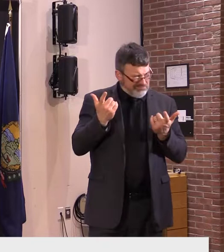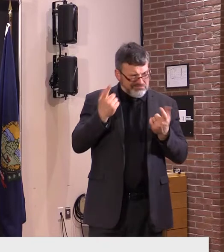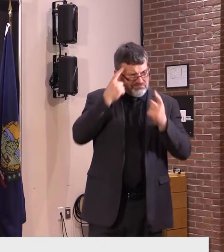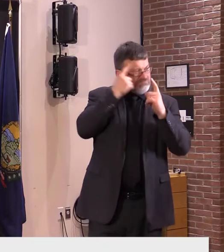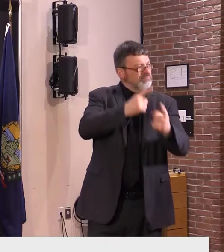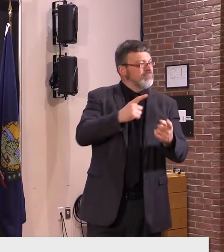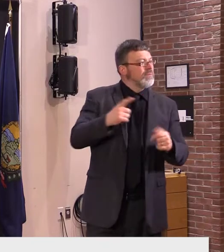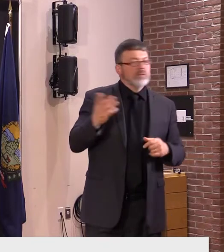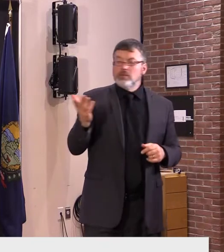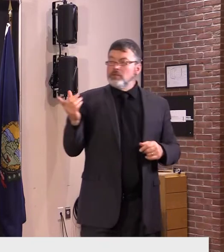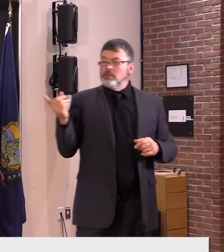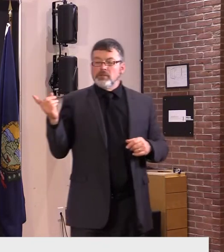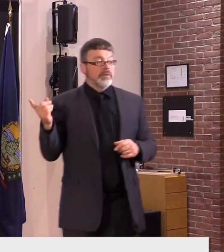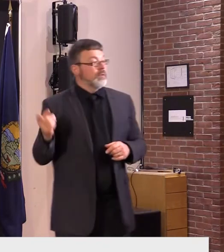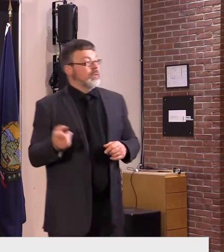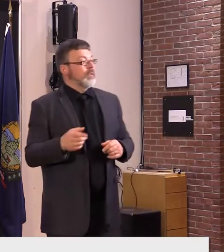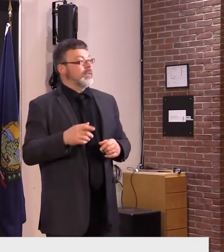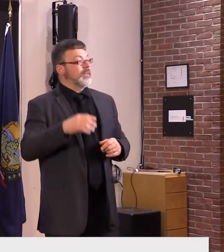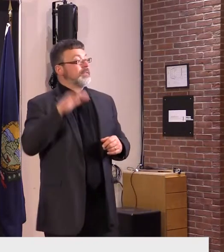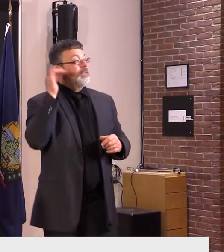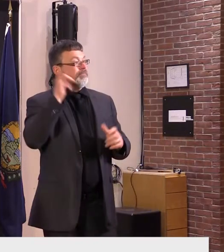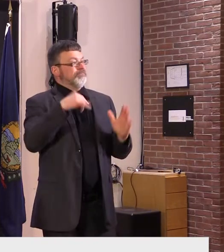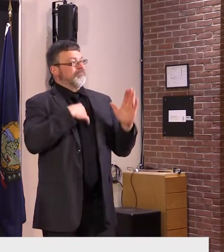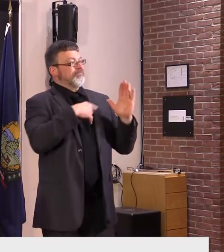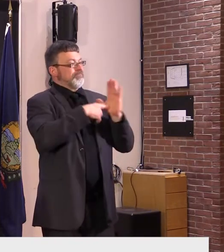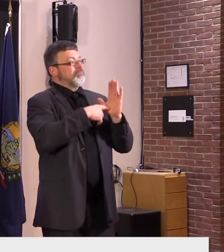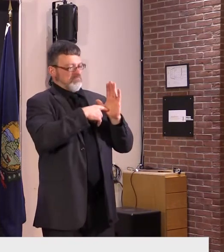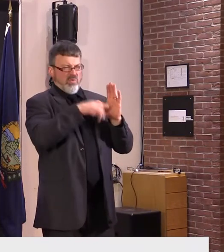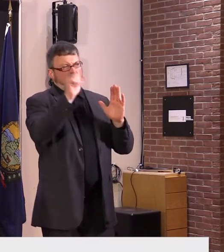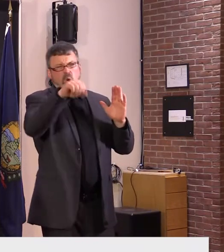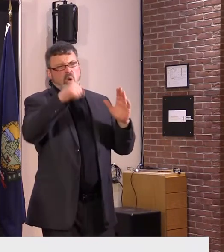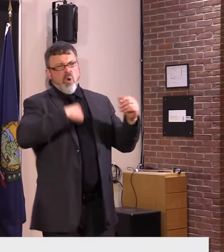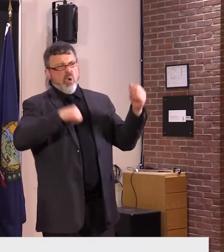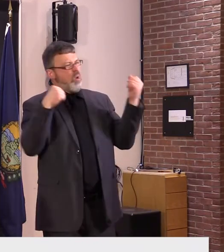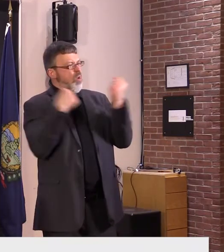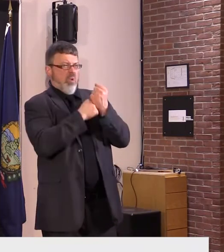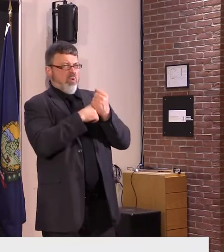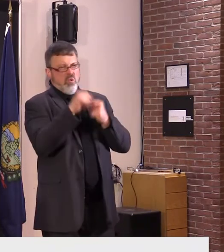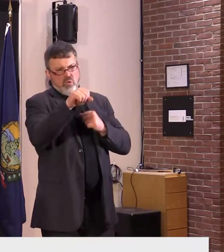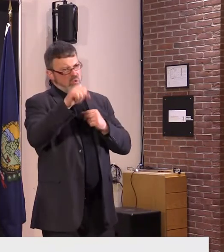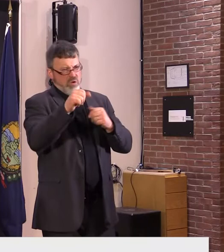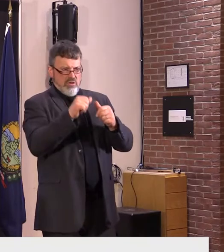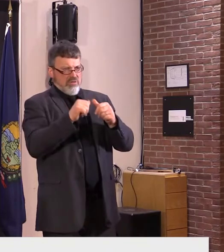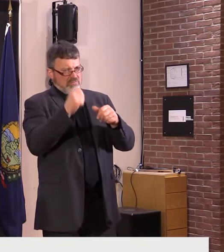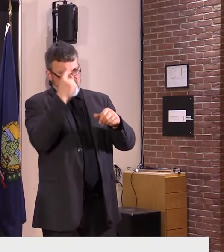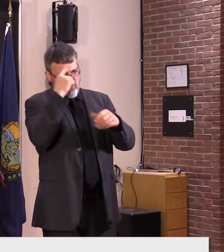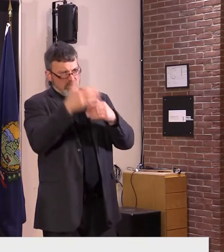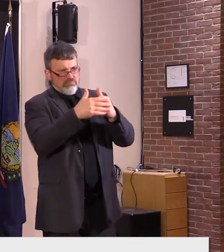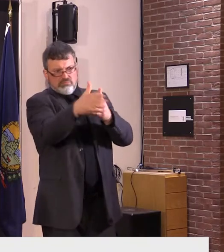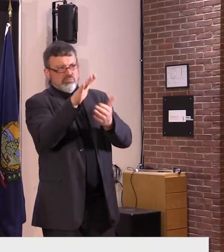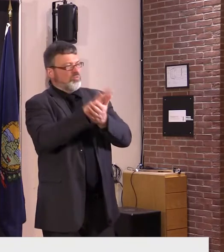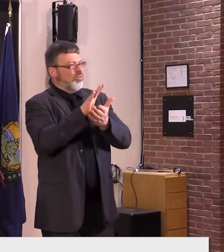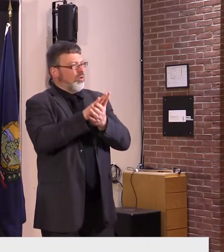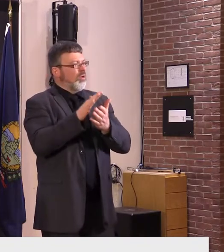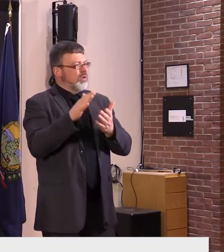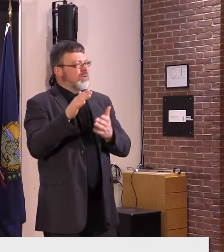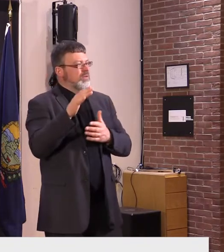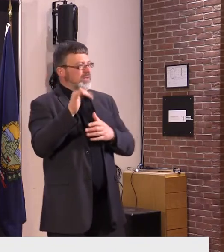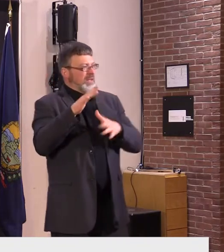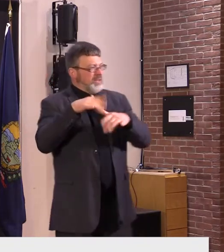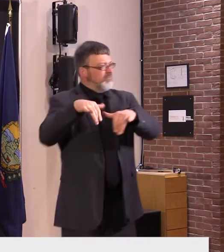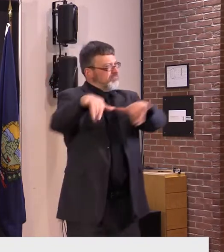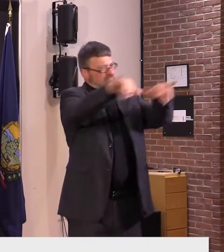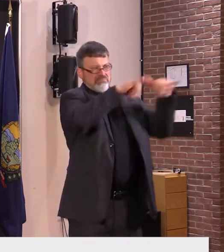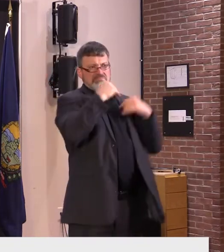signed unless there's some technical problems with the bill. As I said, the universal meals, I